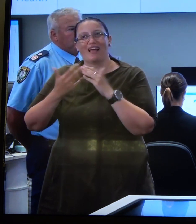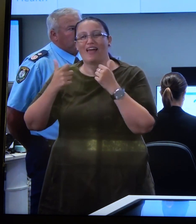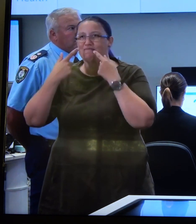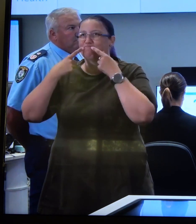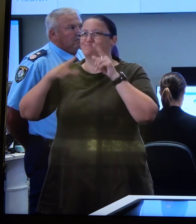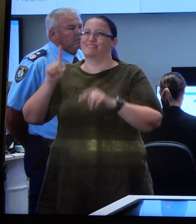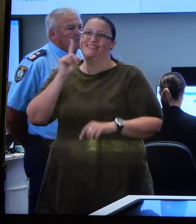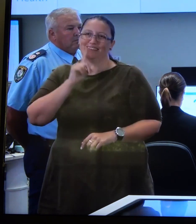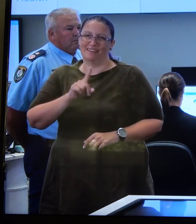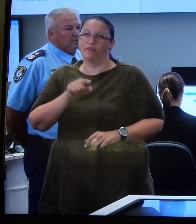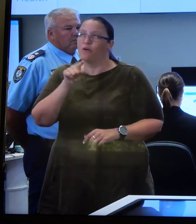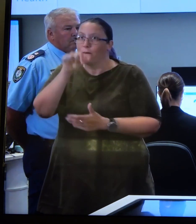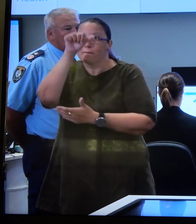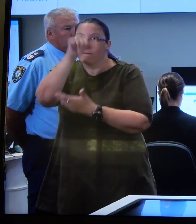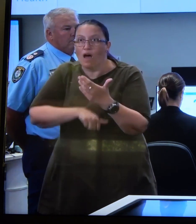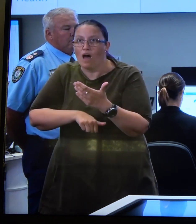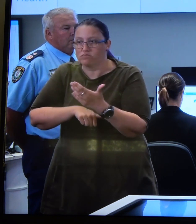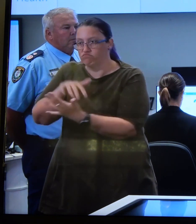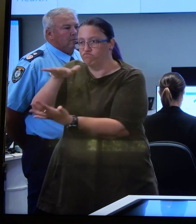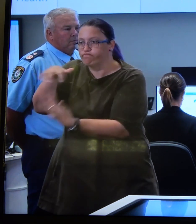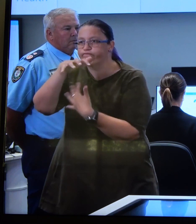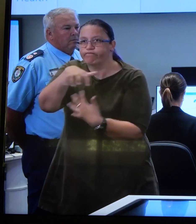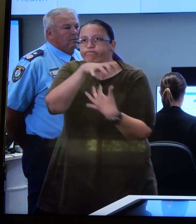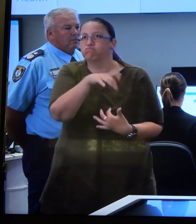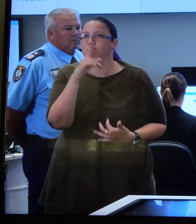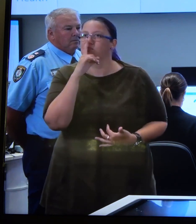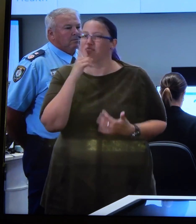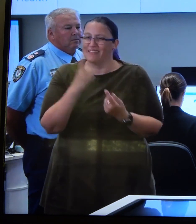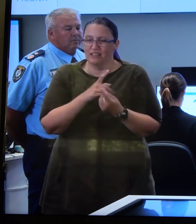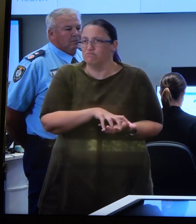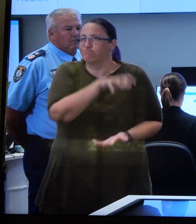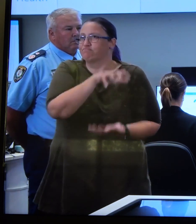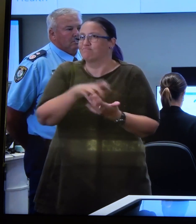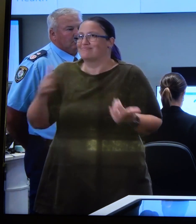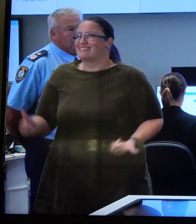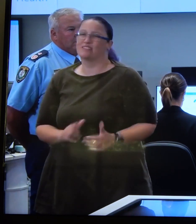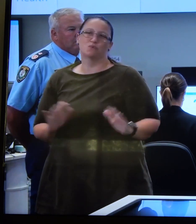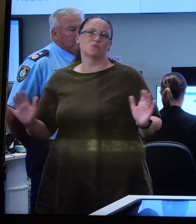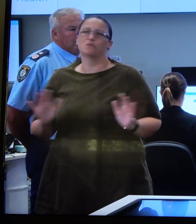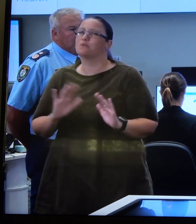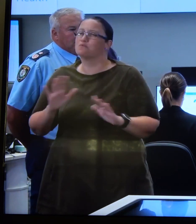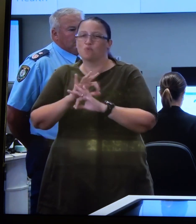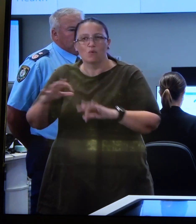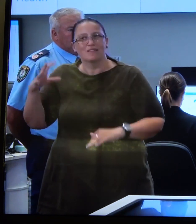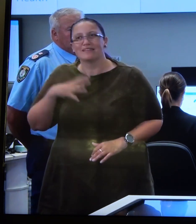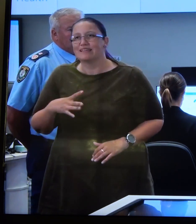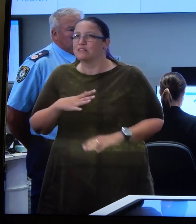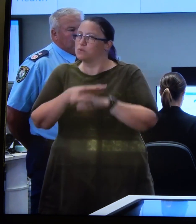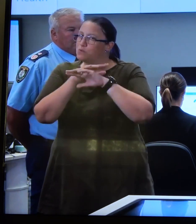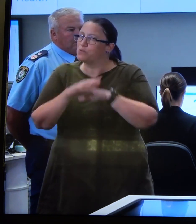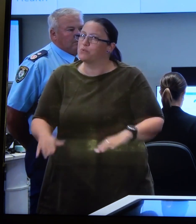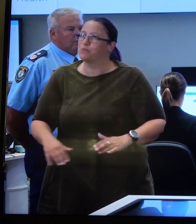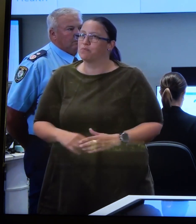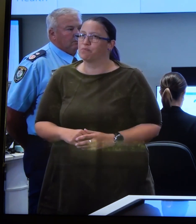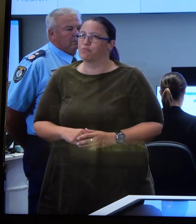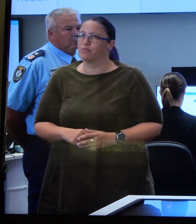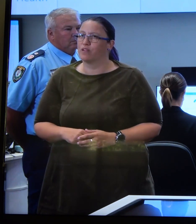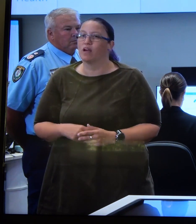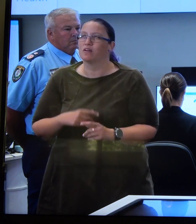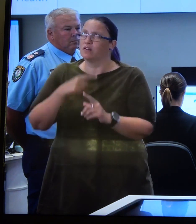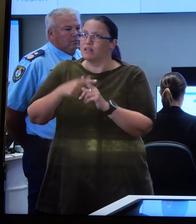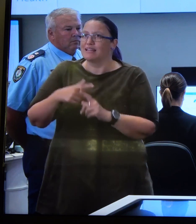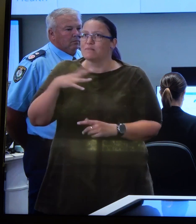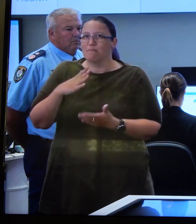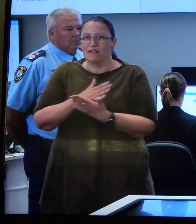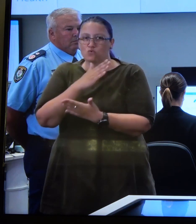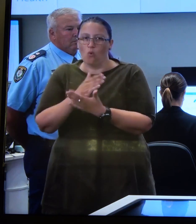panic buy or hoard. We are ensuring there's a solid supply chain, and we also want to make sure those most vulnerable who can't